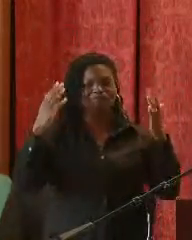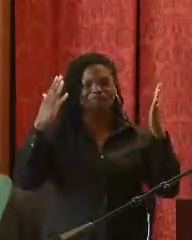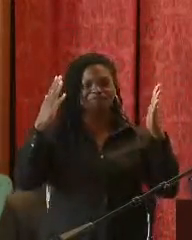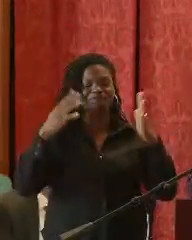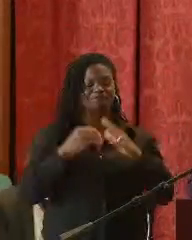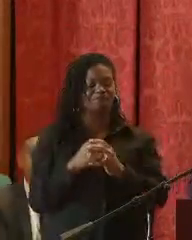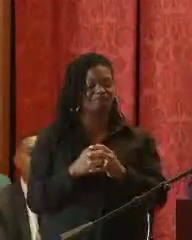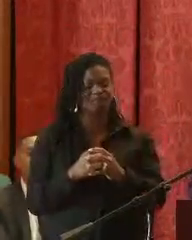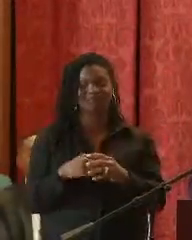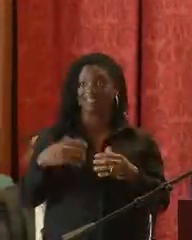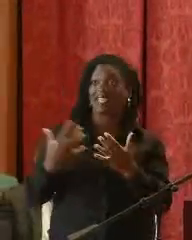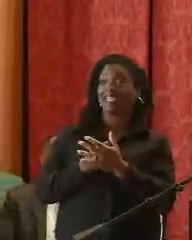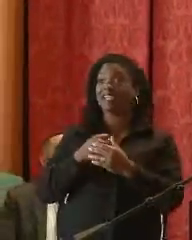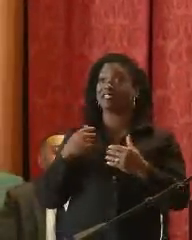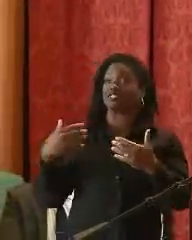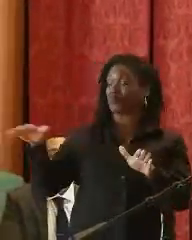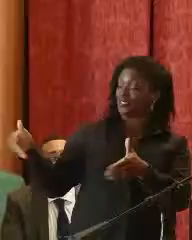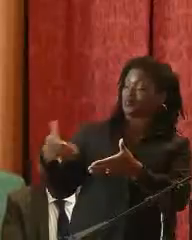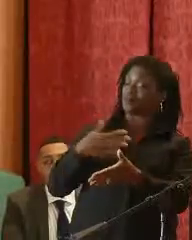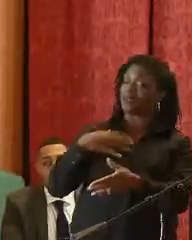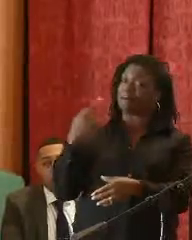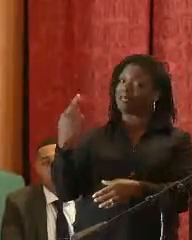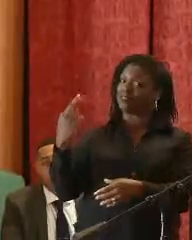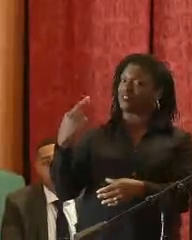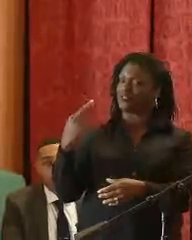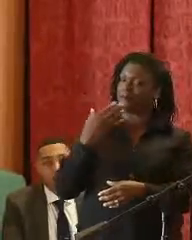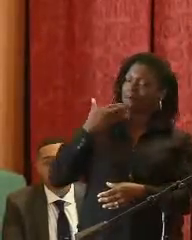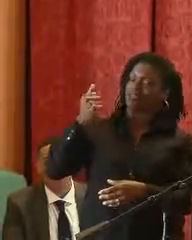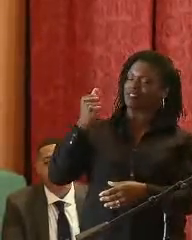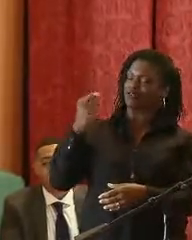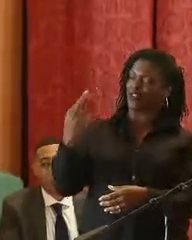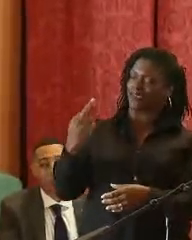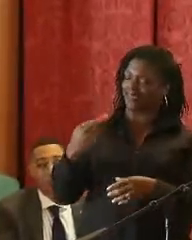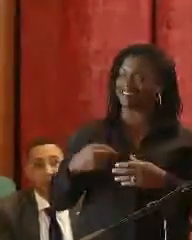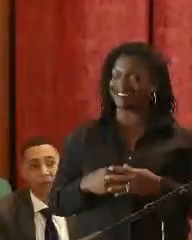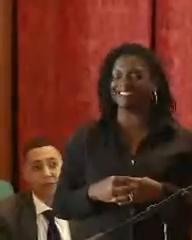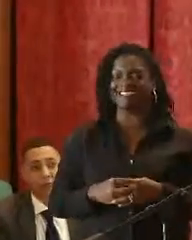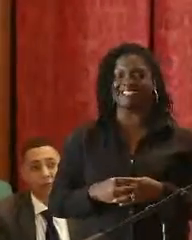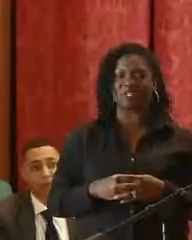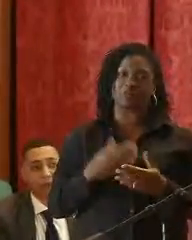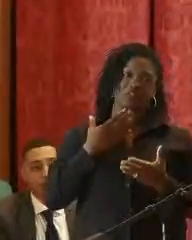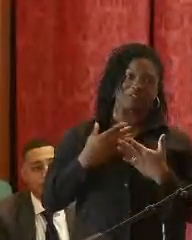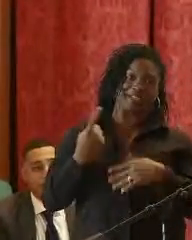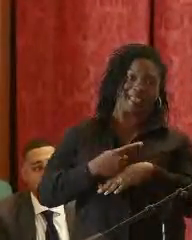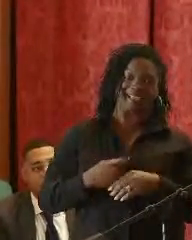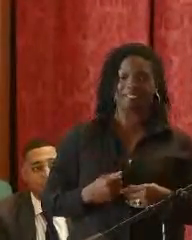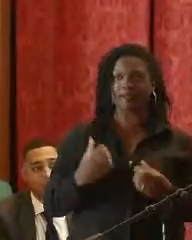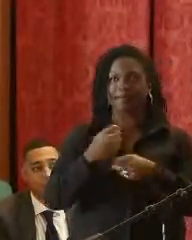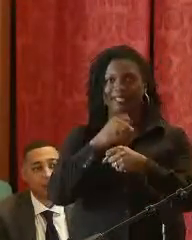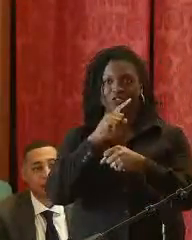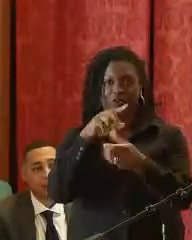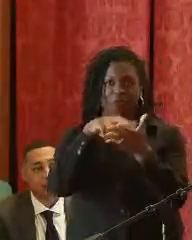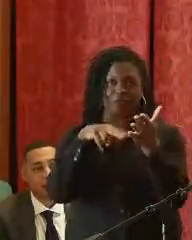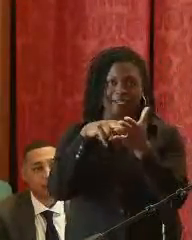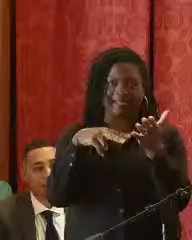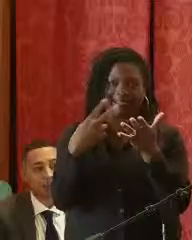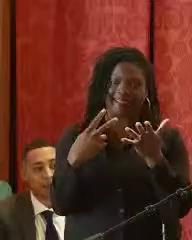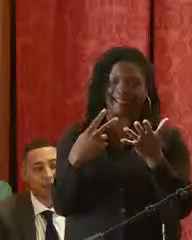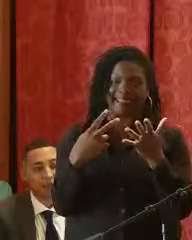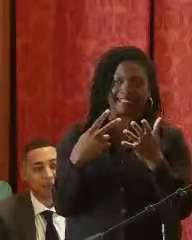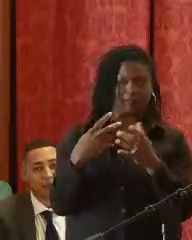I get to introduce my best friend today, so it's a good day. I have to read it, though, to make sure I get it right, because otherwise I'll hear